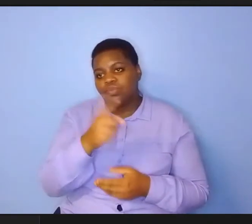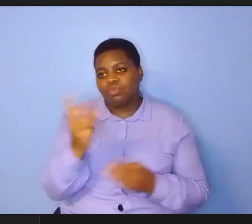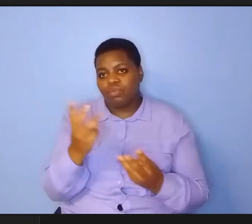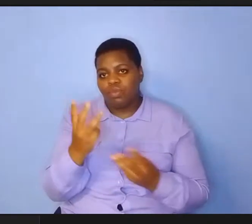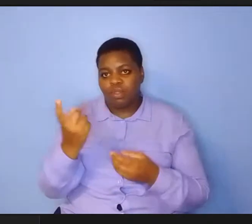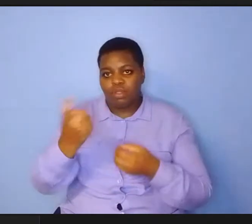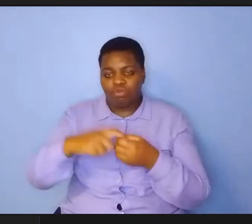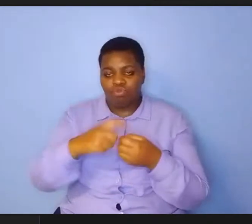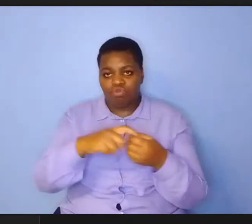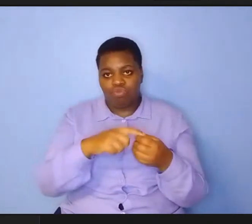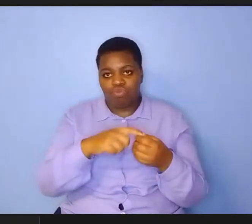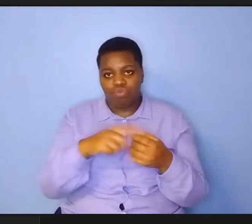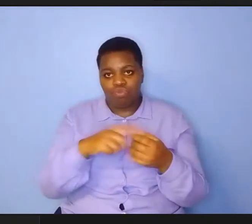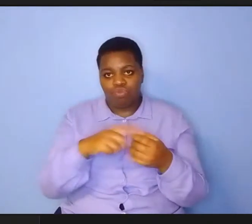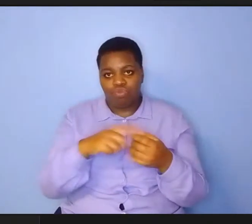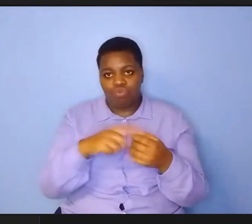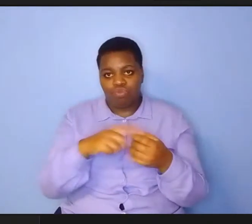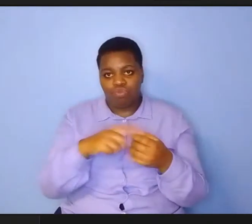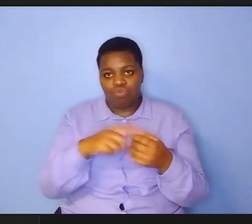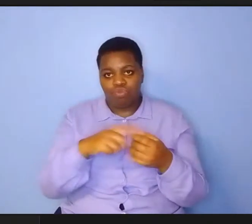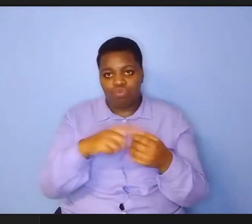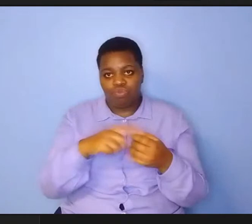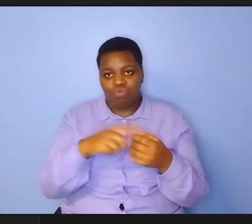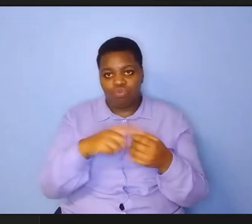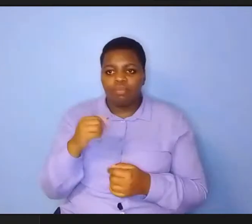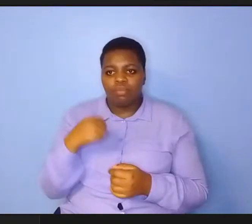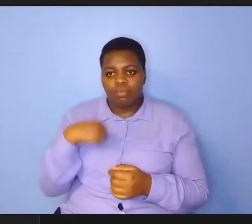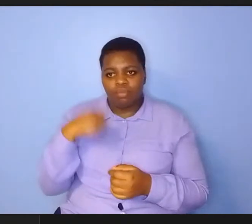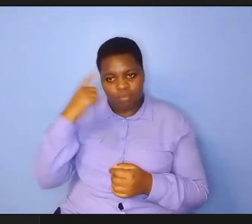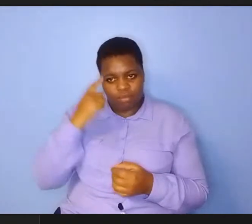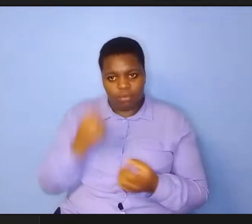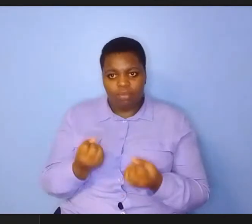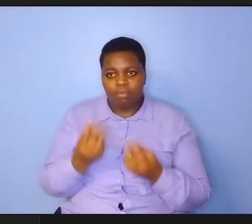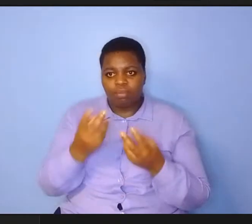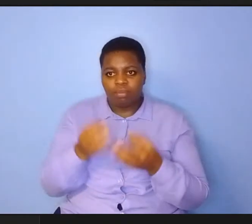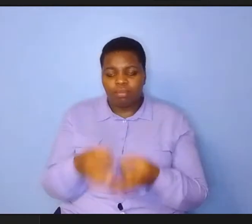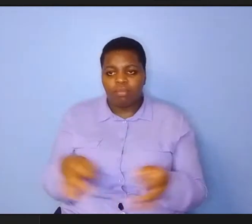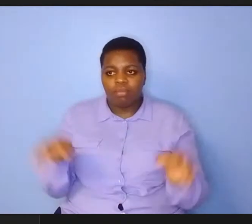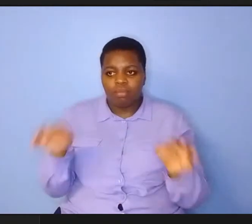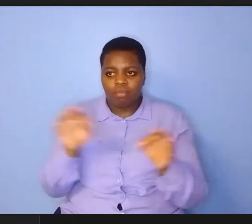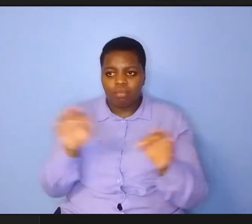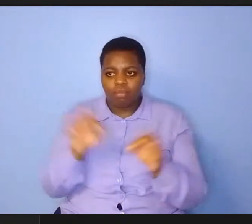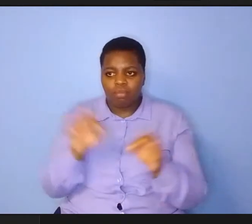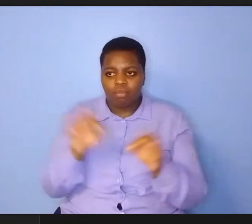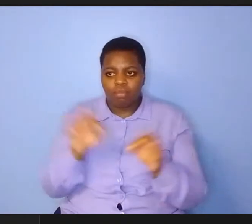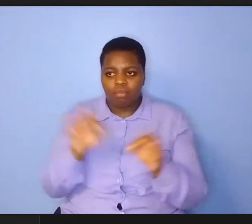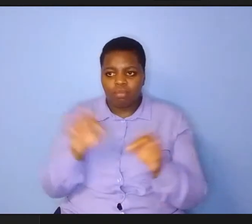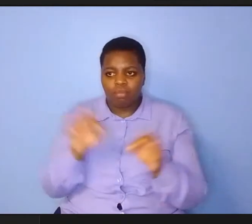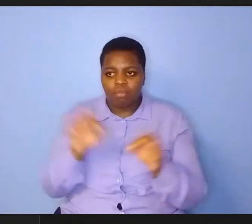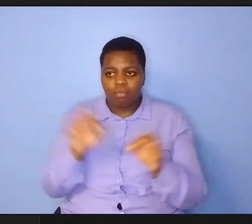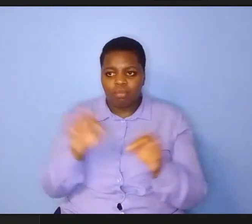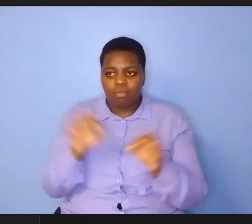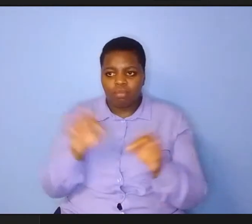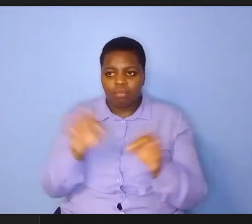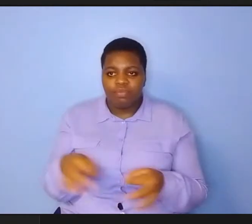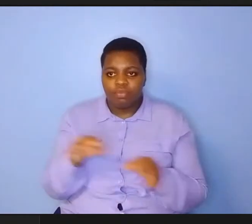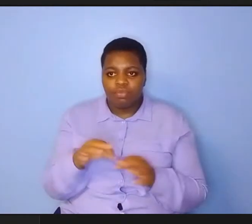participants today. I think we've been provided with valuable information and valuable